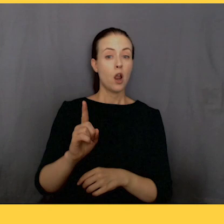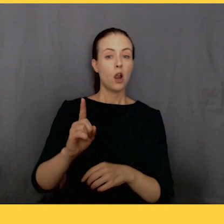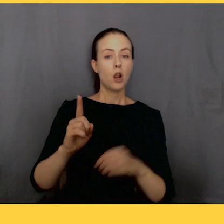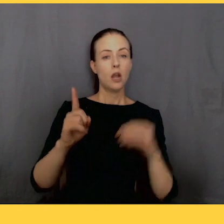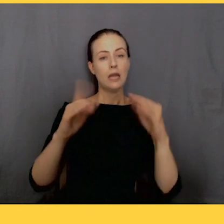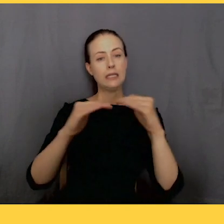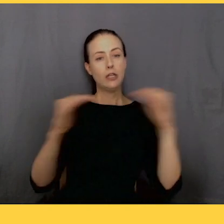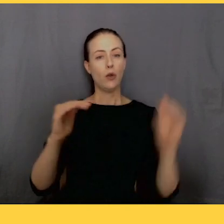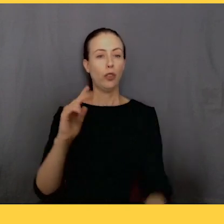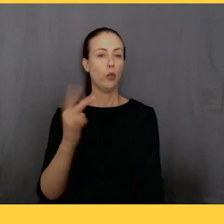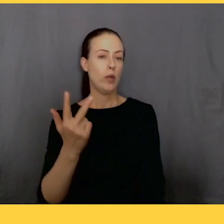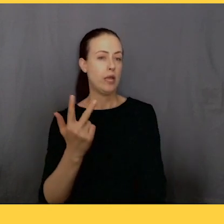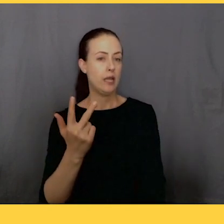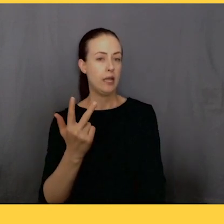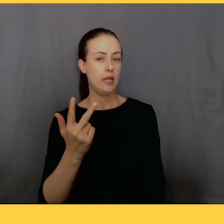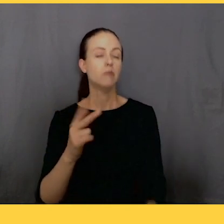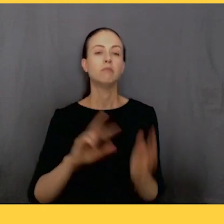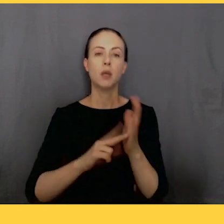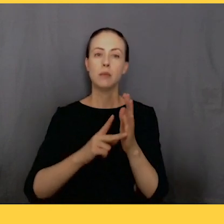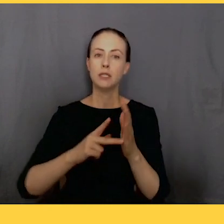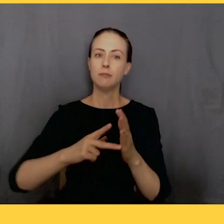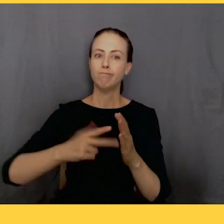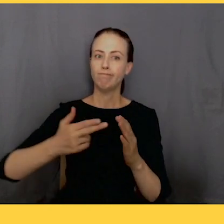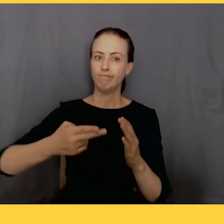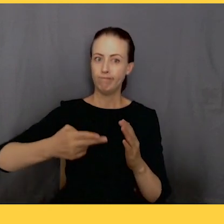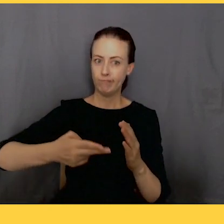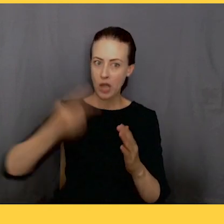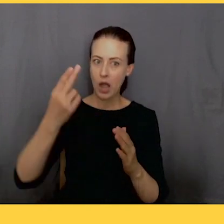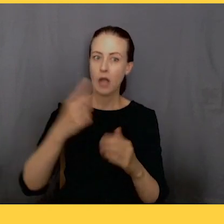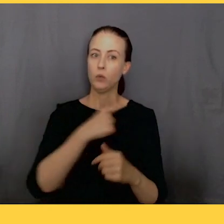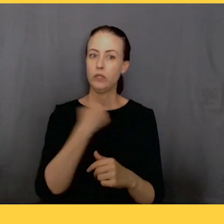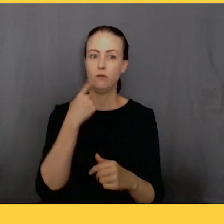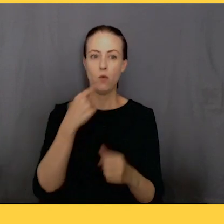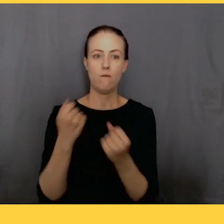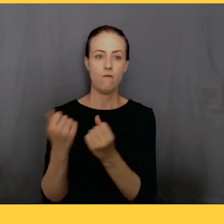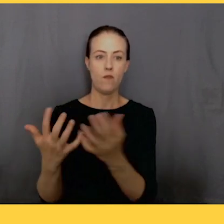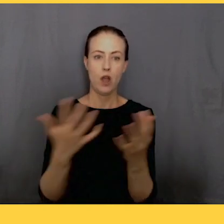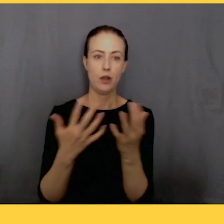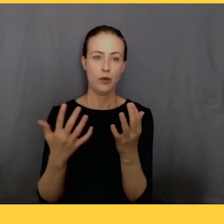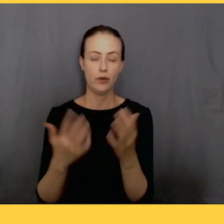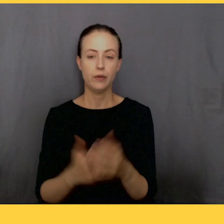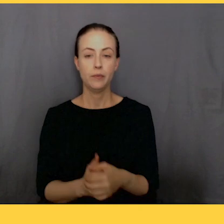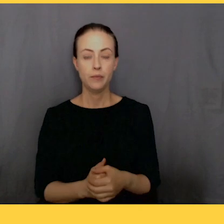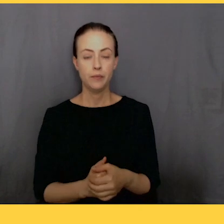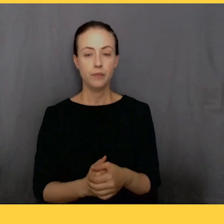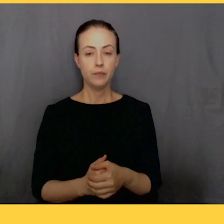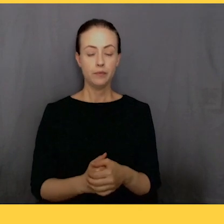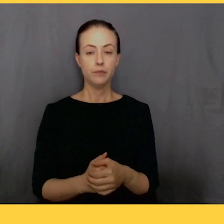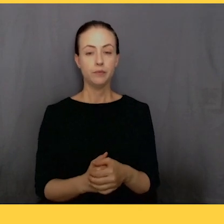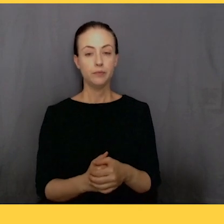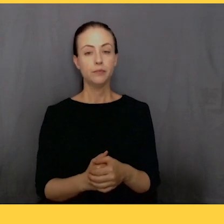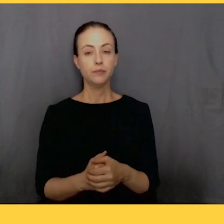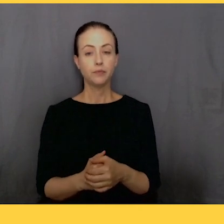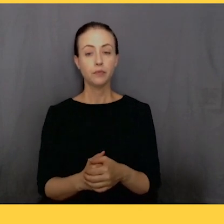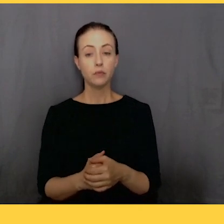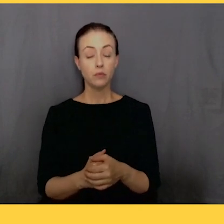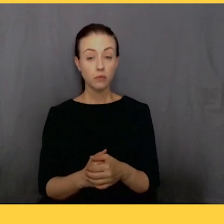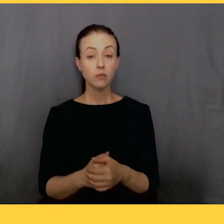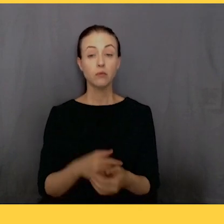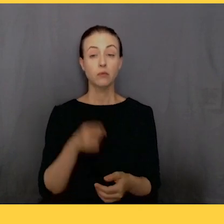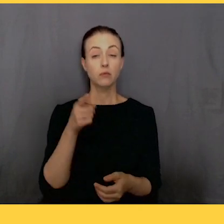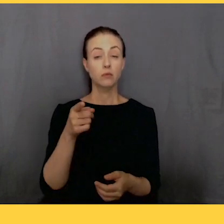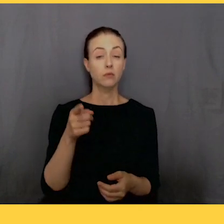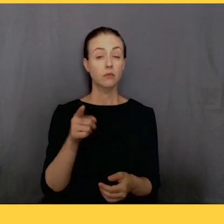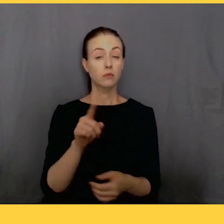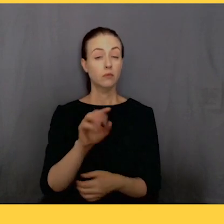area as designated by, again, CPUC, meaning that it has the highest fire risk. The map shows how